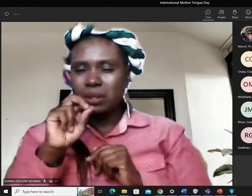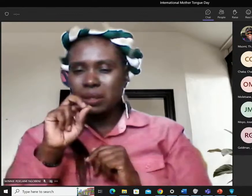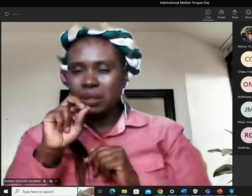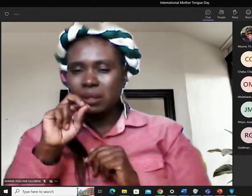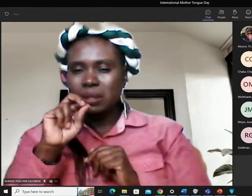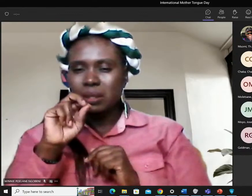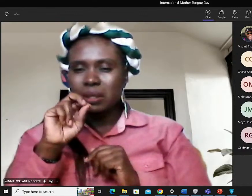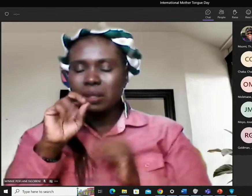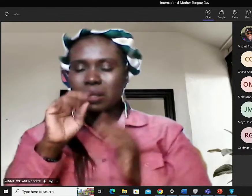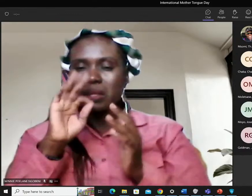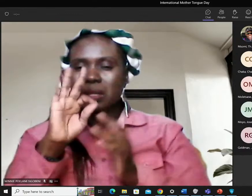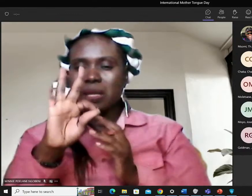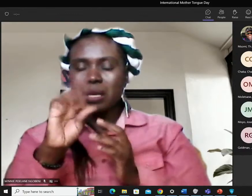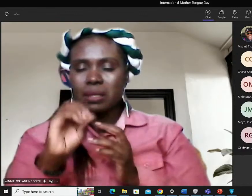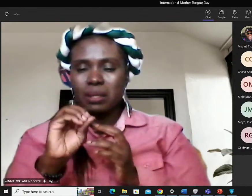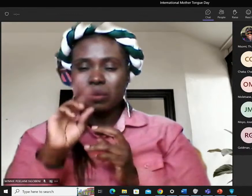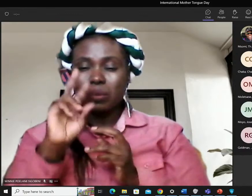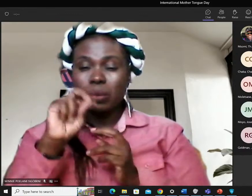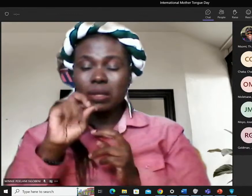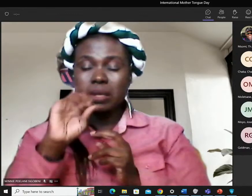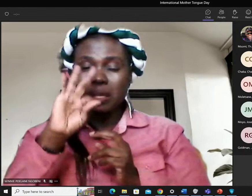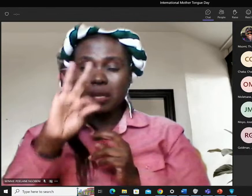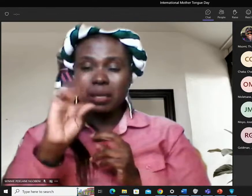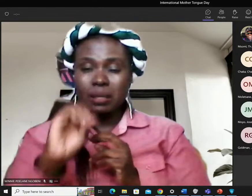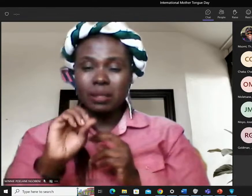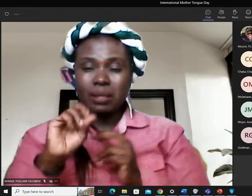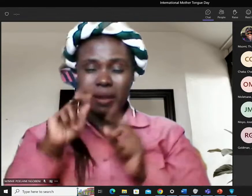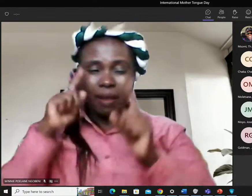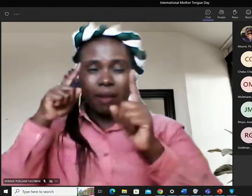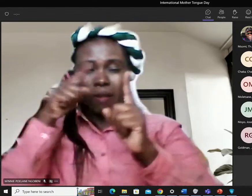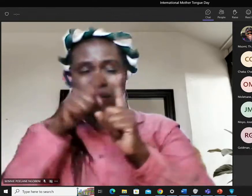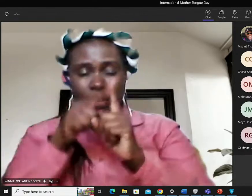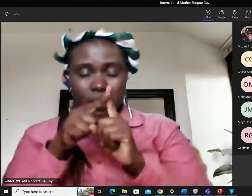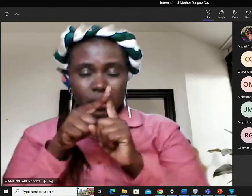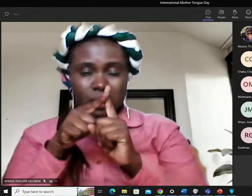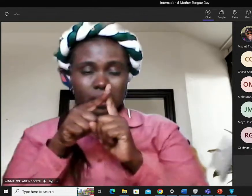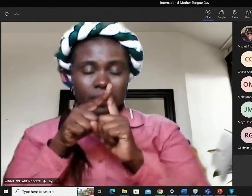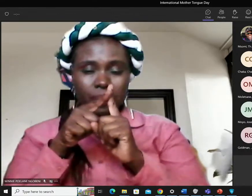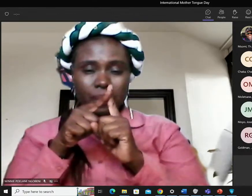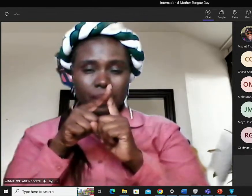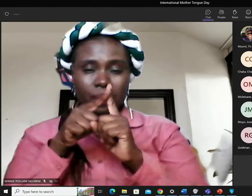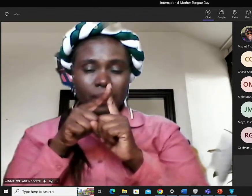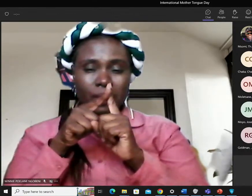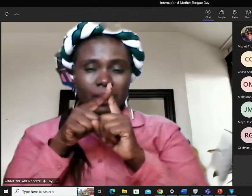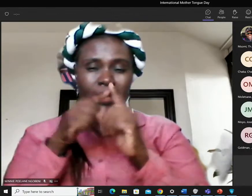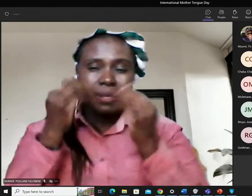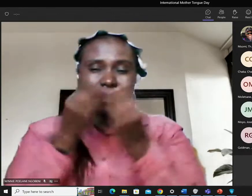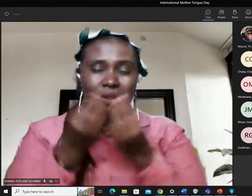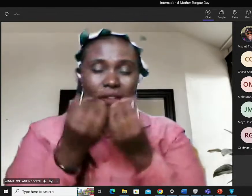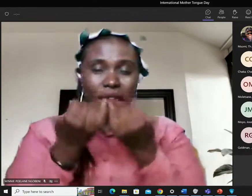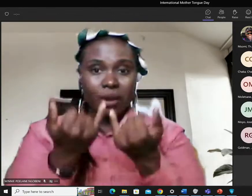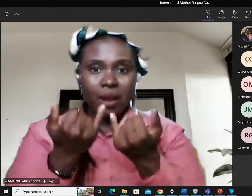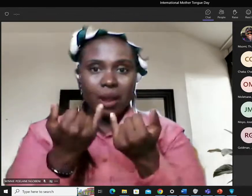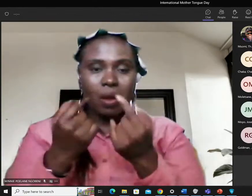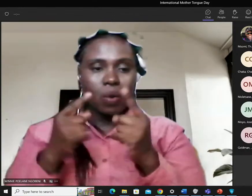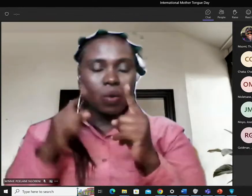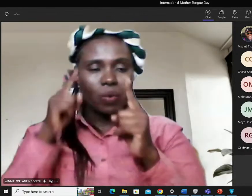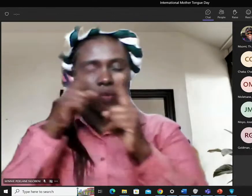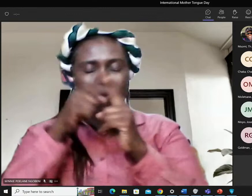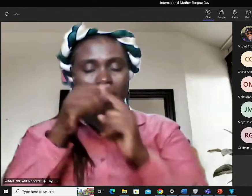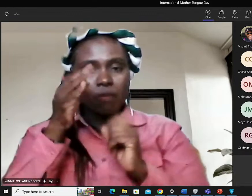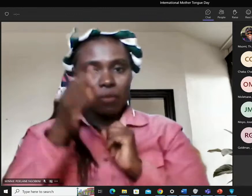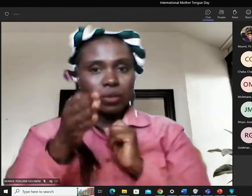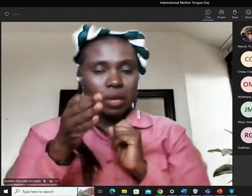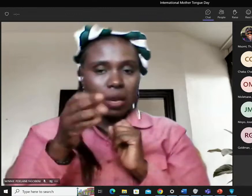2030? That is now the vision, because a vision is not like something for now, but we're looking at a